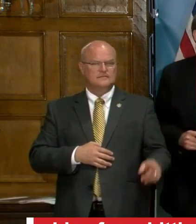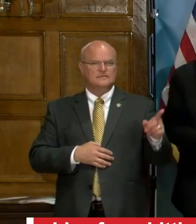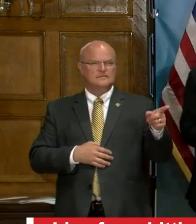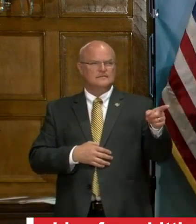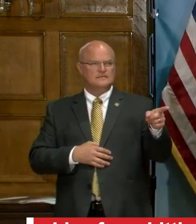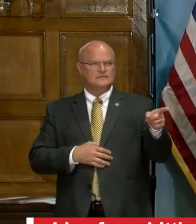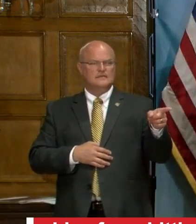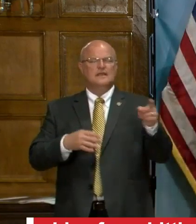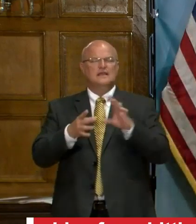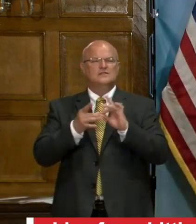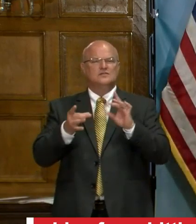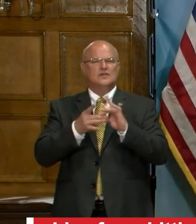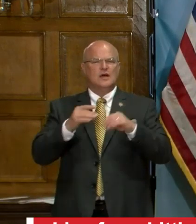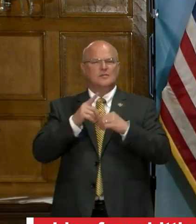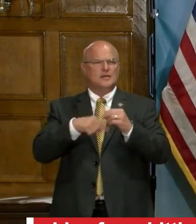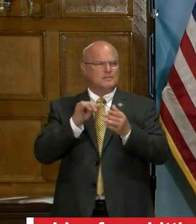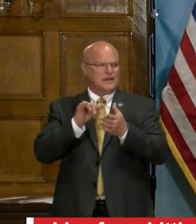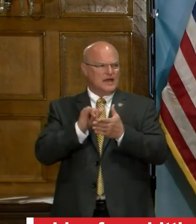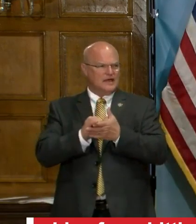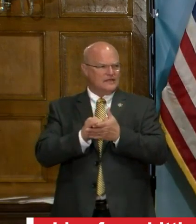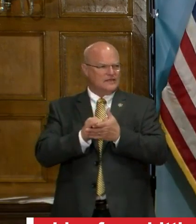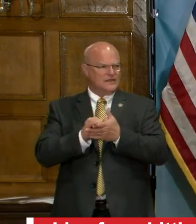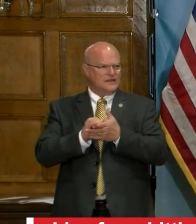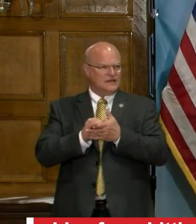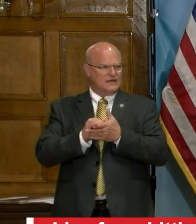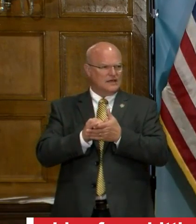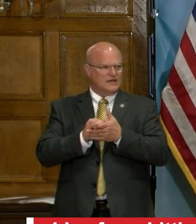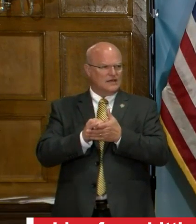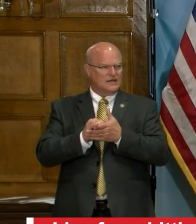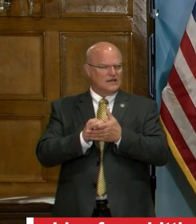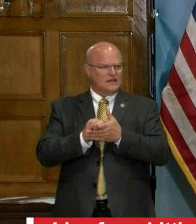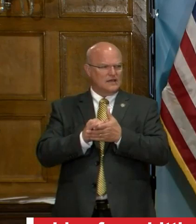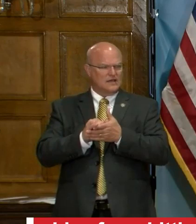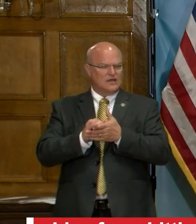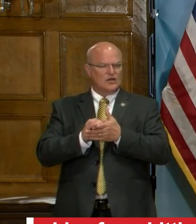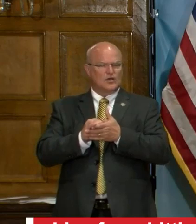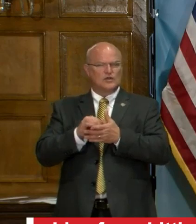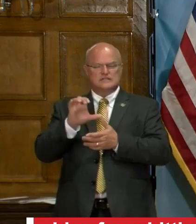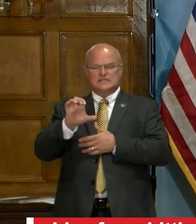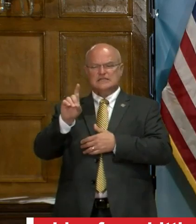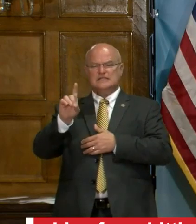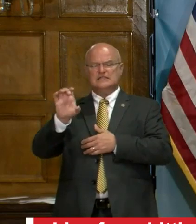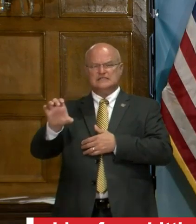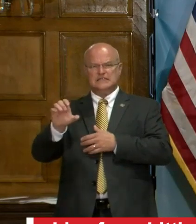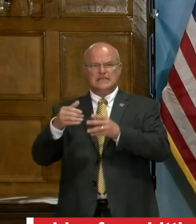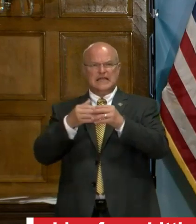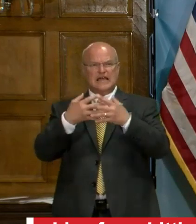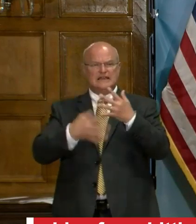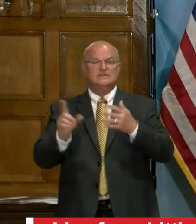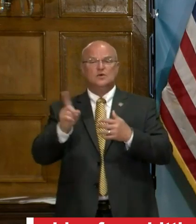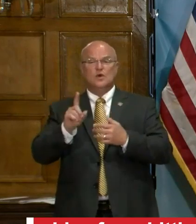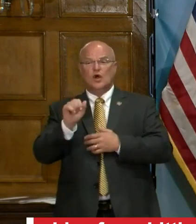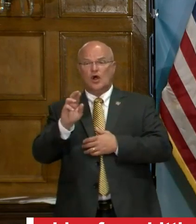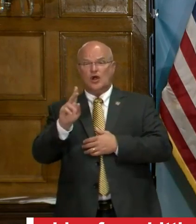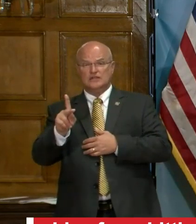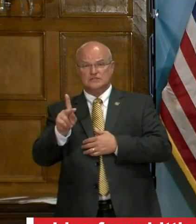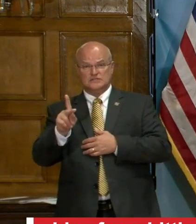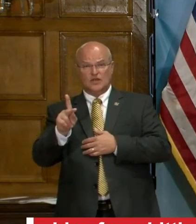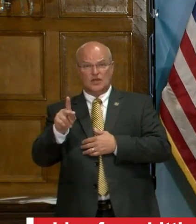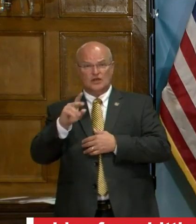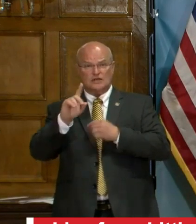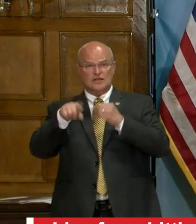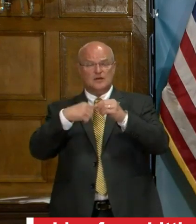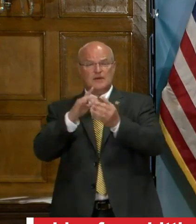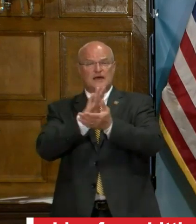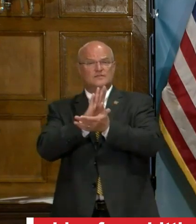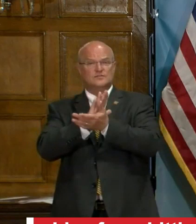Can you comment on the newly released CDC guidelines for schools and where Arkansas is in